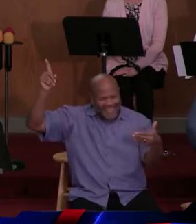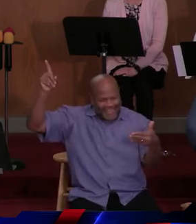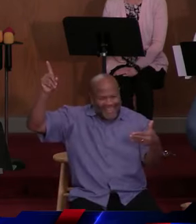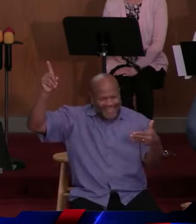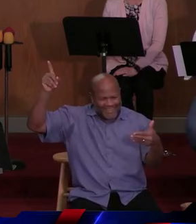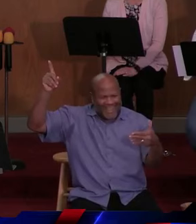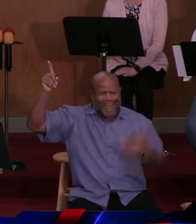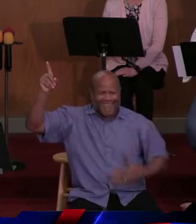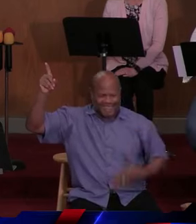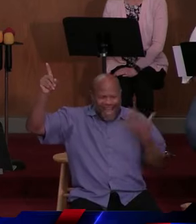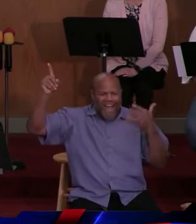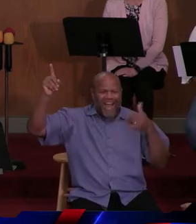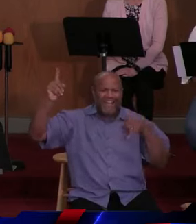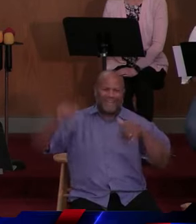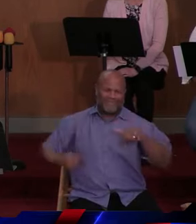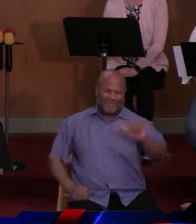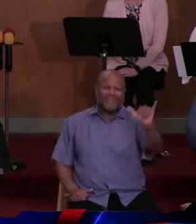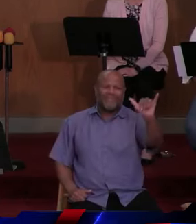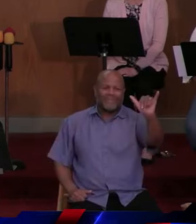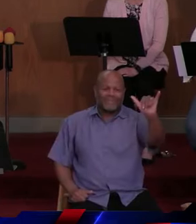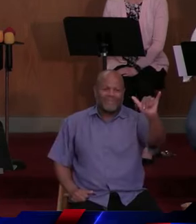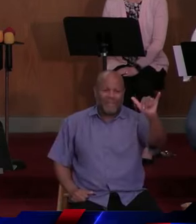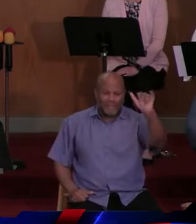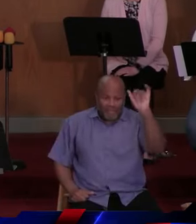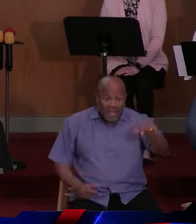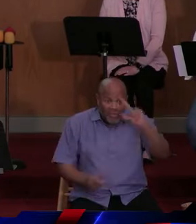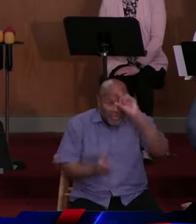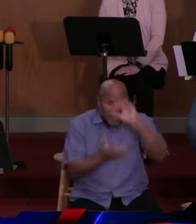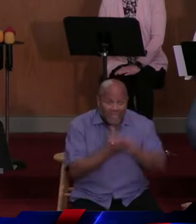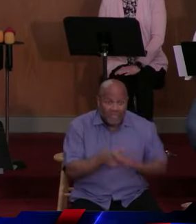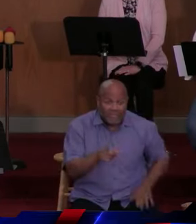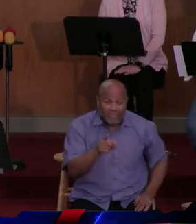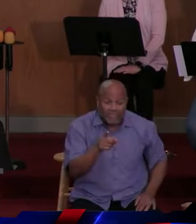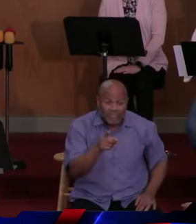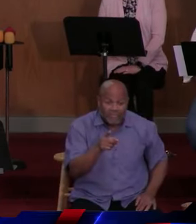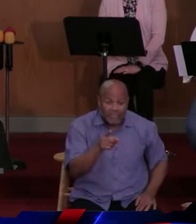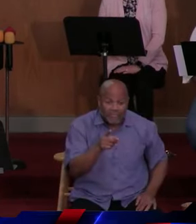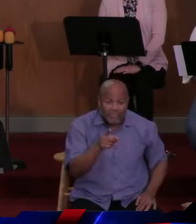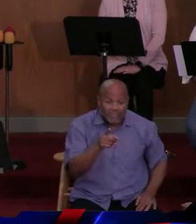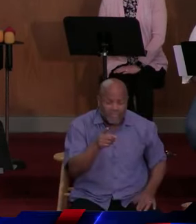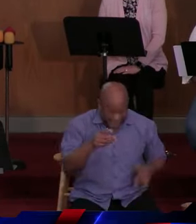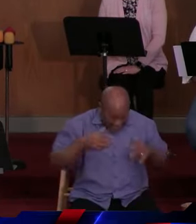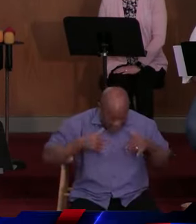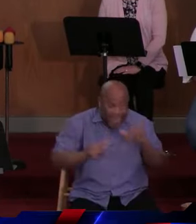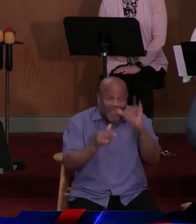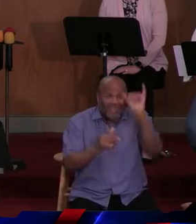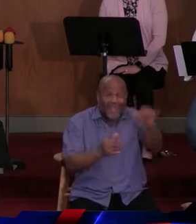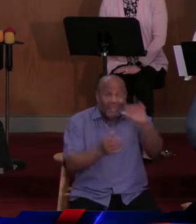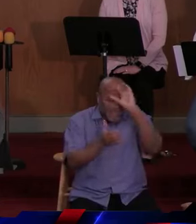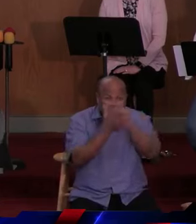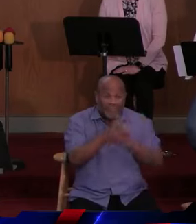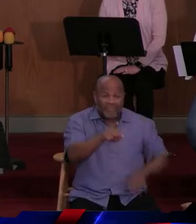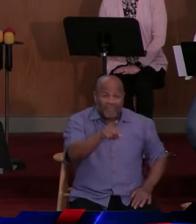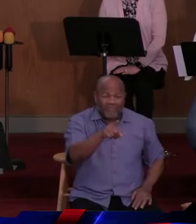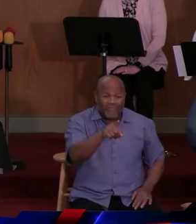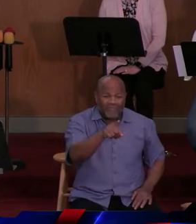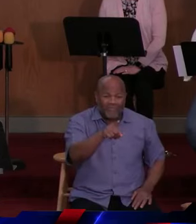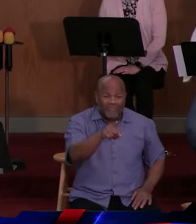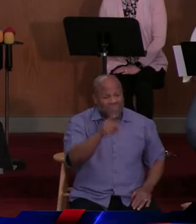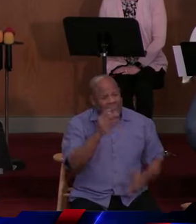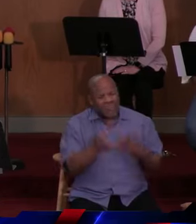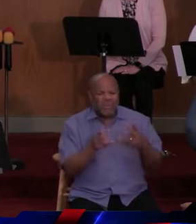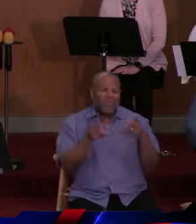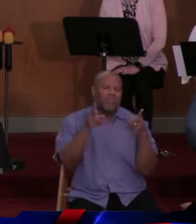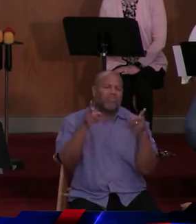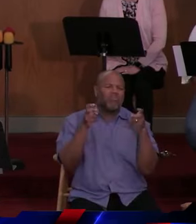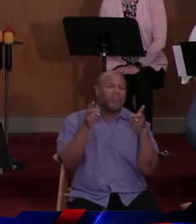alive. Do you still believe that? Do you still believe that? You might be listening because you